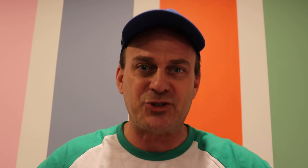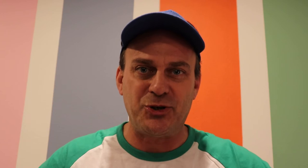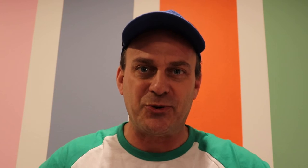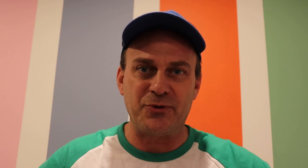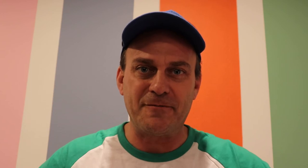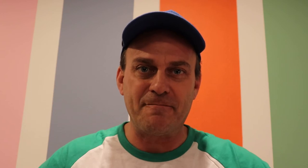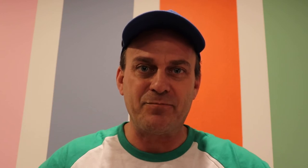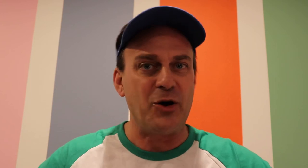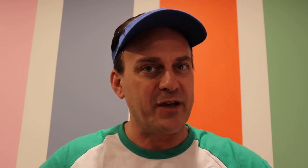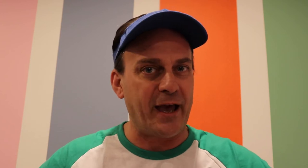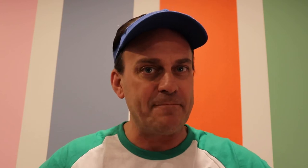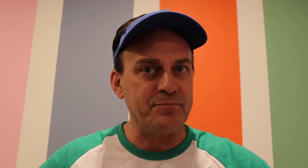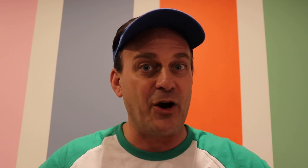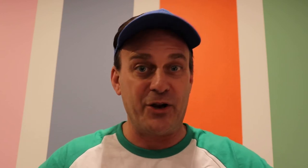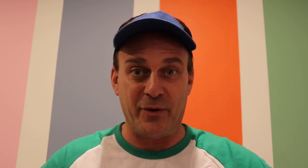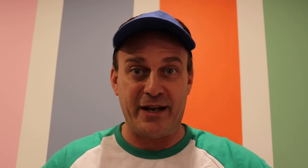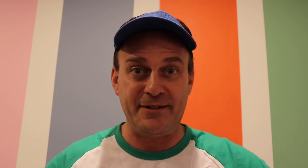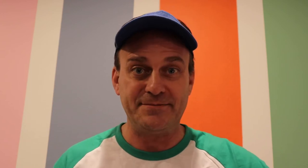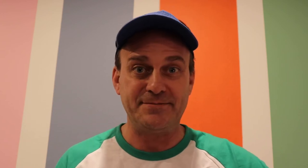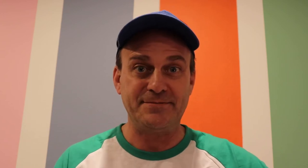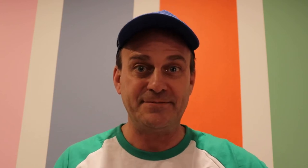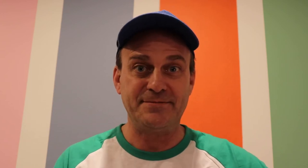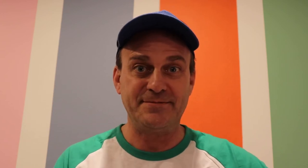too. Okay, are you ready?